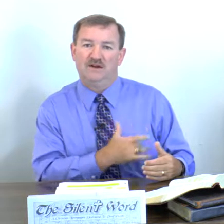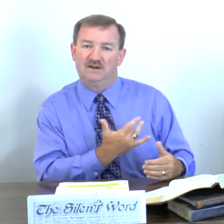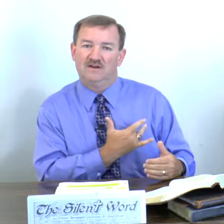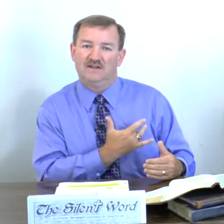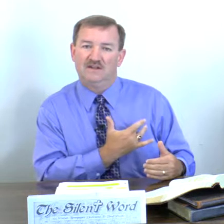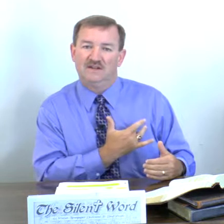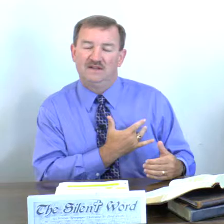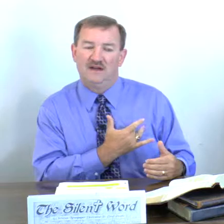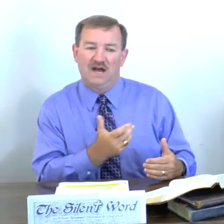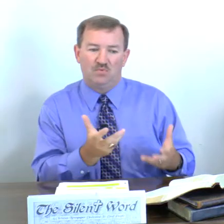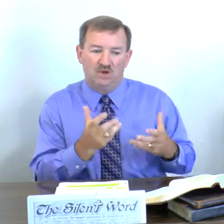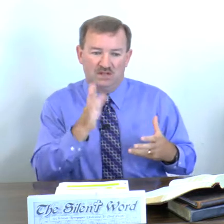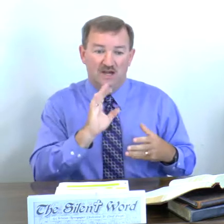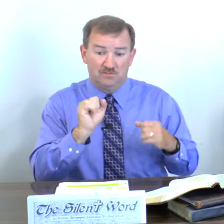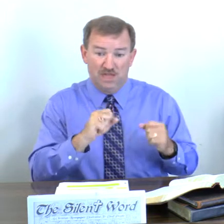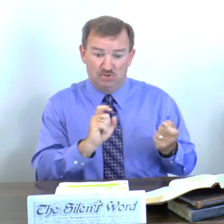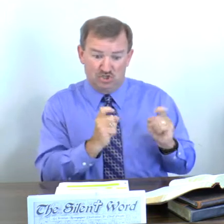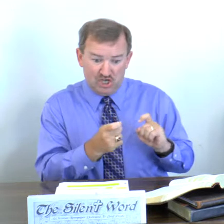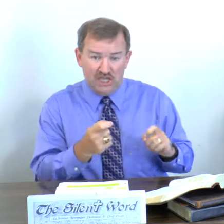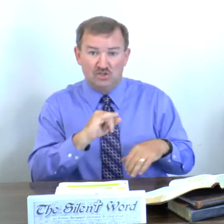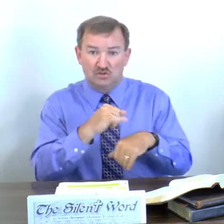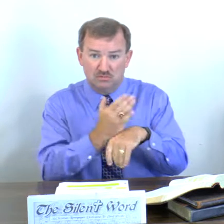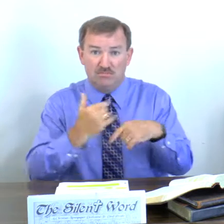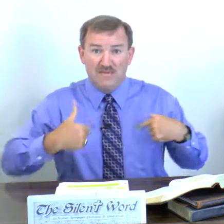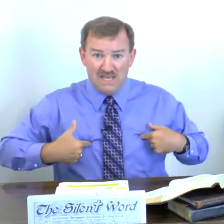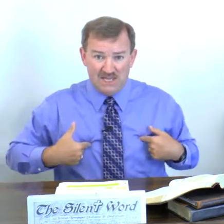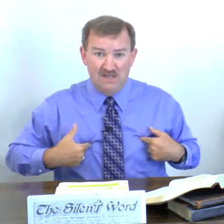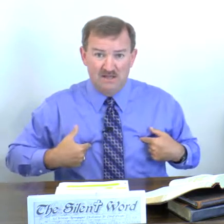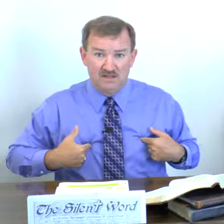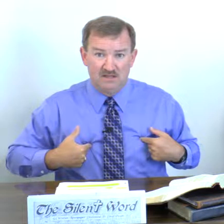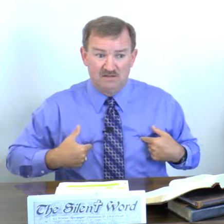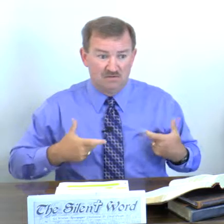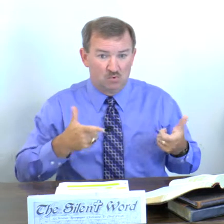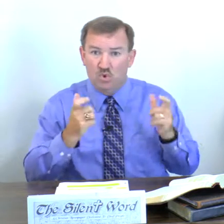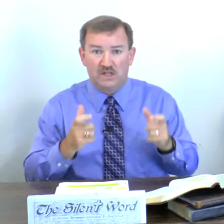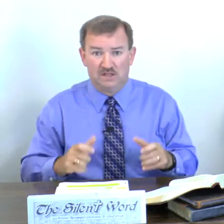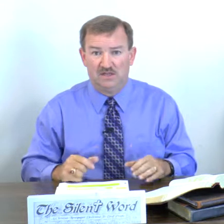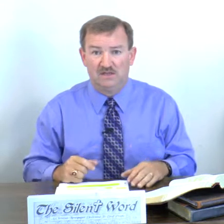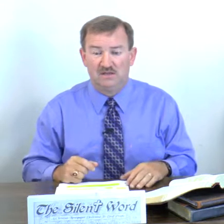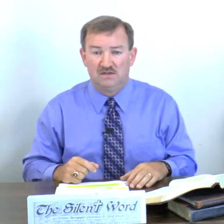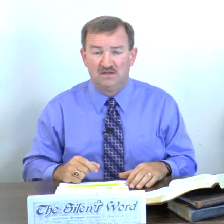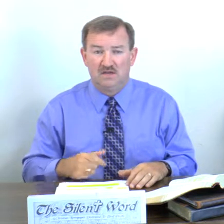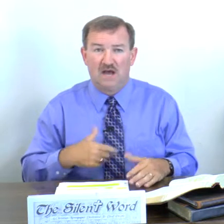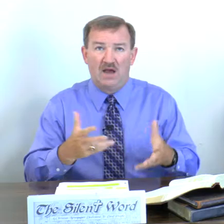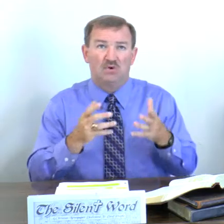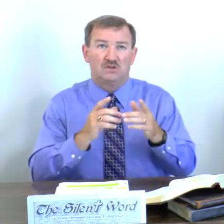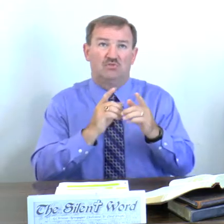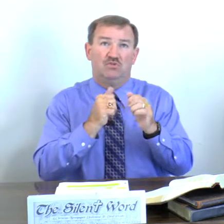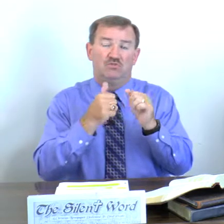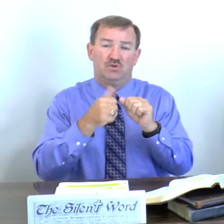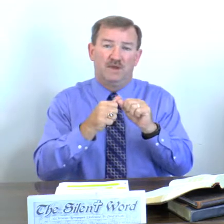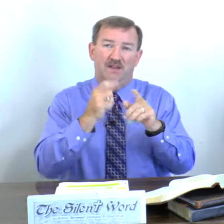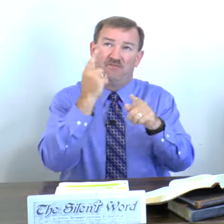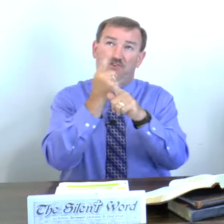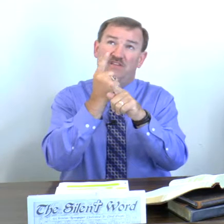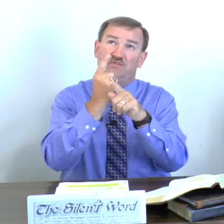heart. I want God to be able to change me quickly. I want to remain faithful